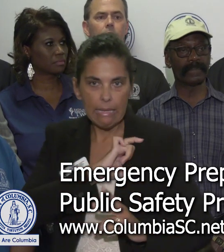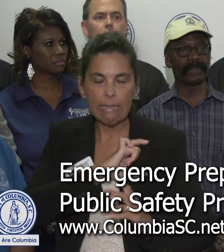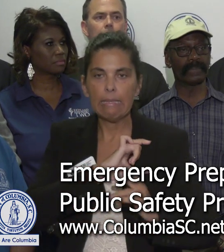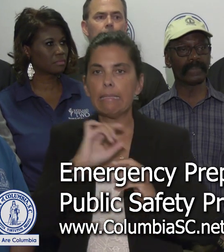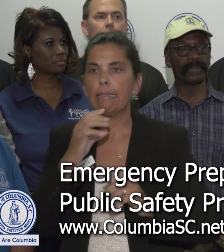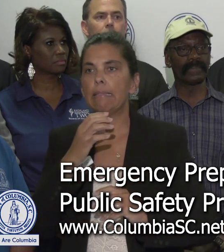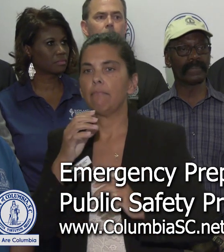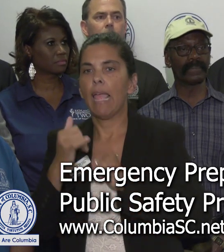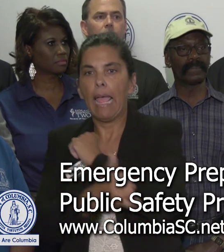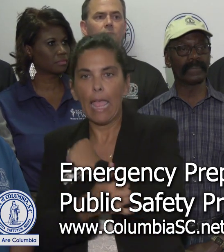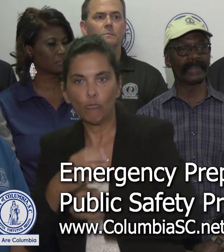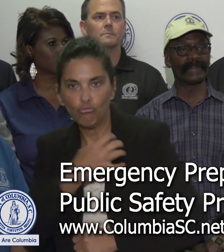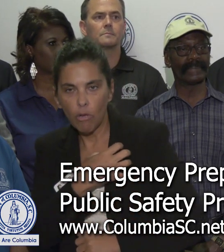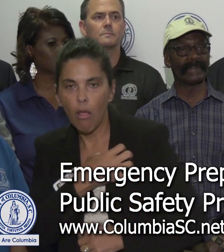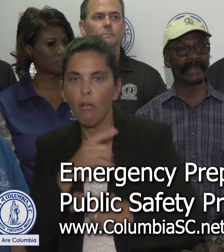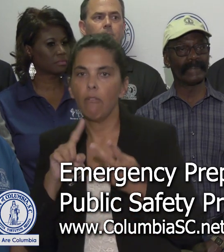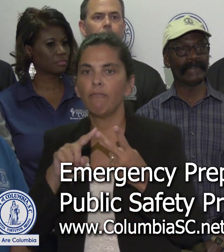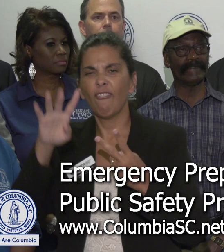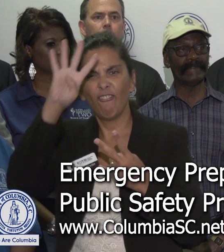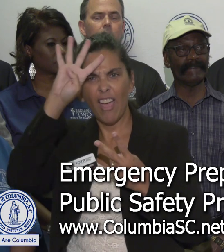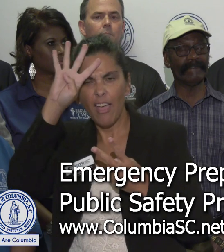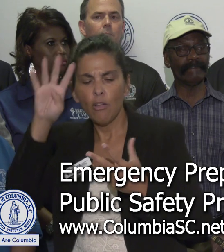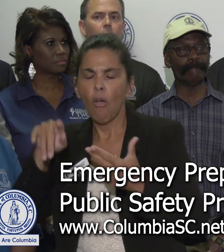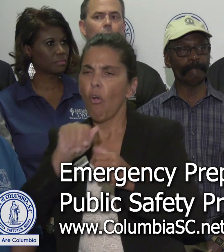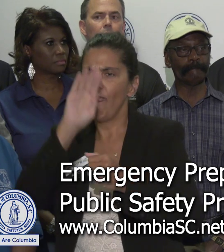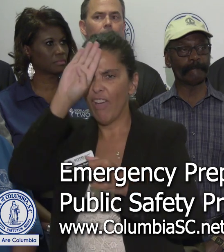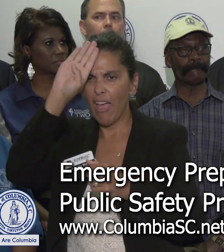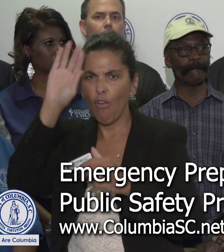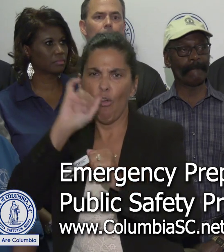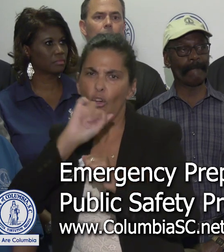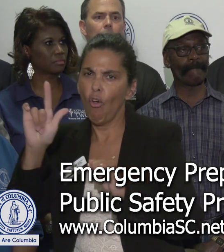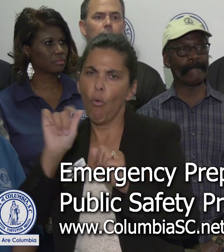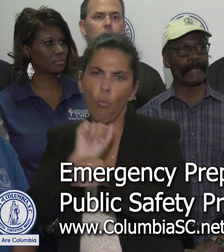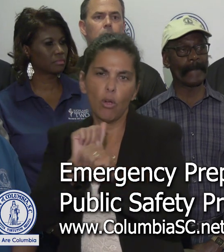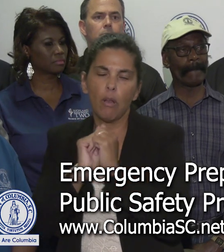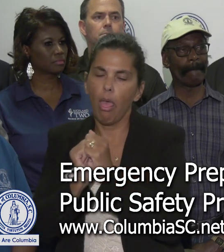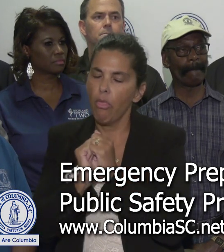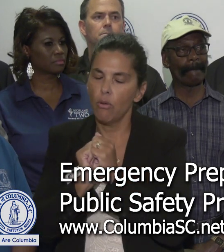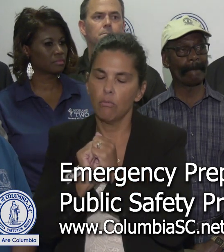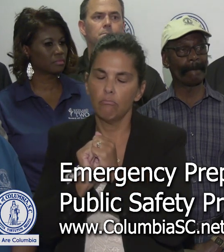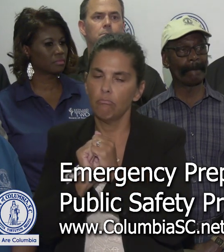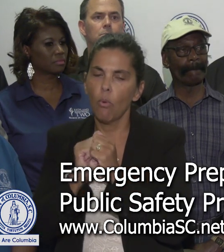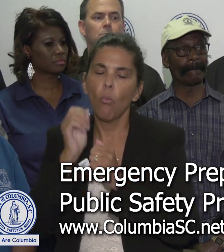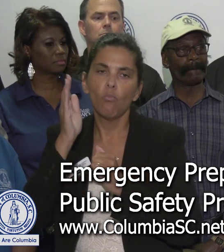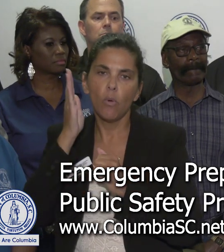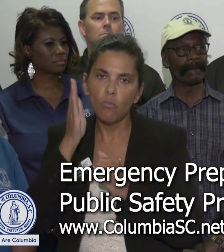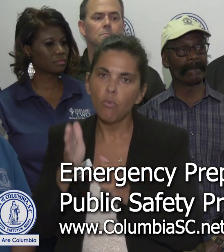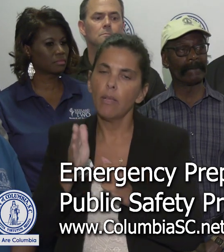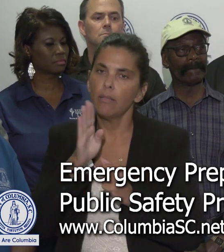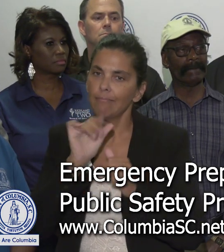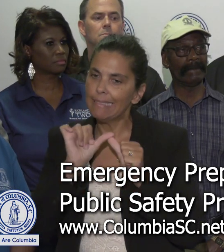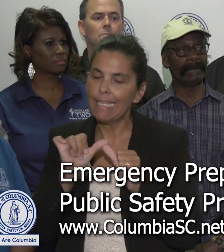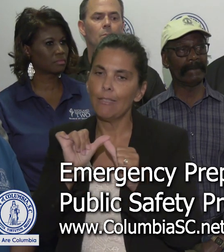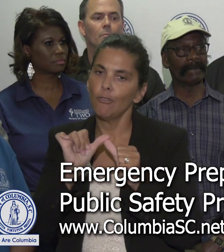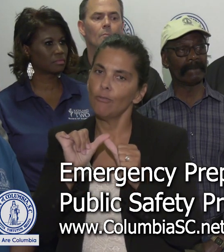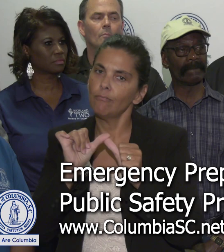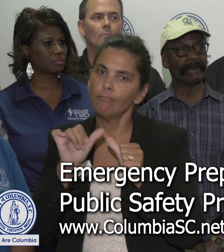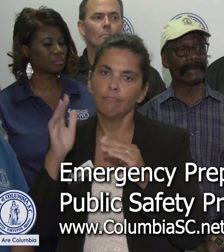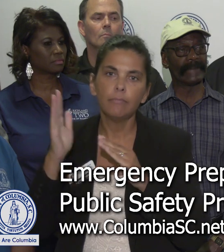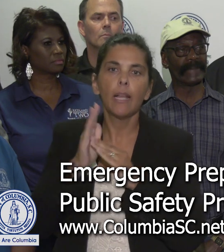County Sheriff's Department, and our Fire Department. That's what will be second to none. We know